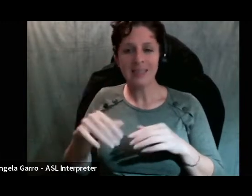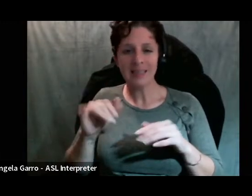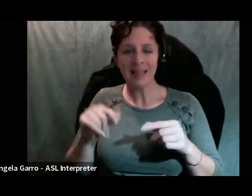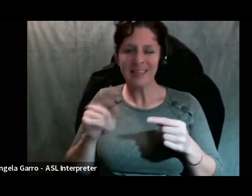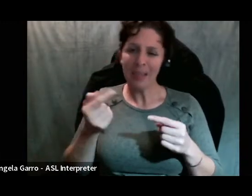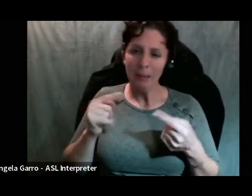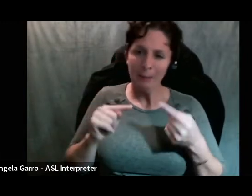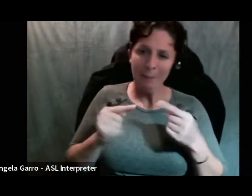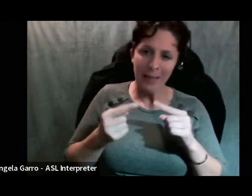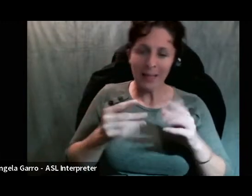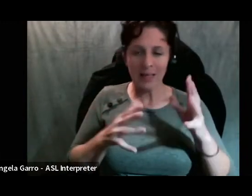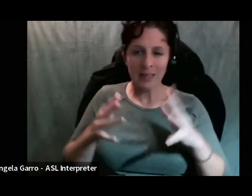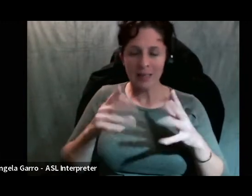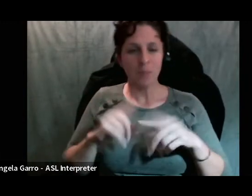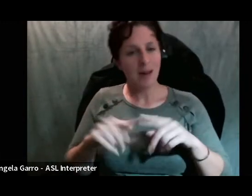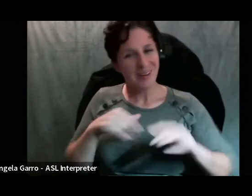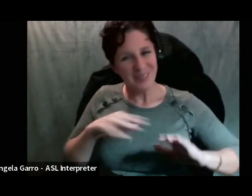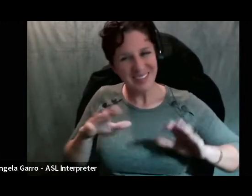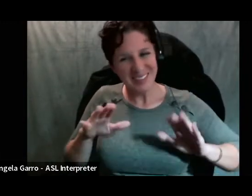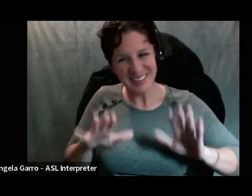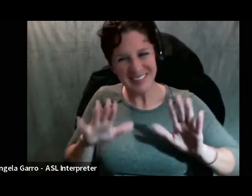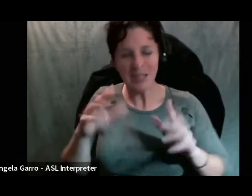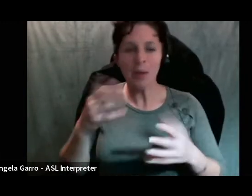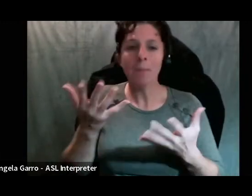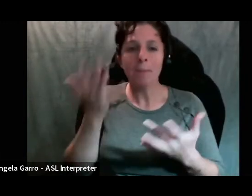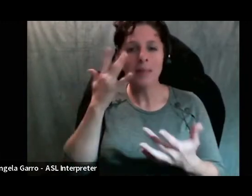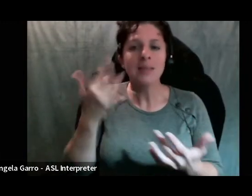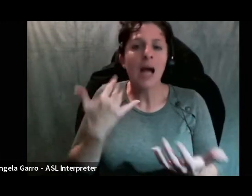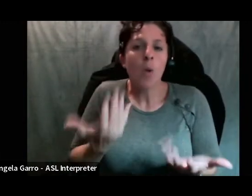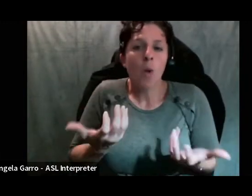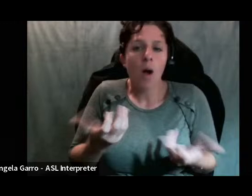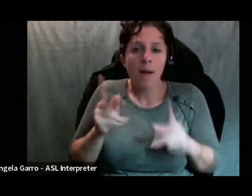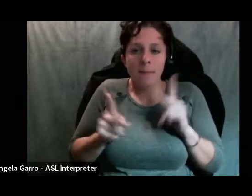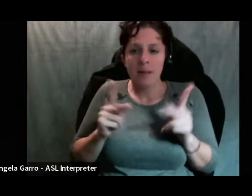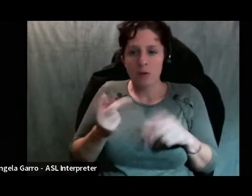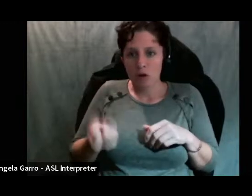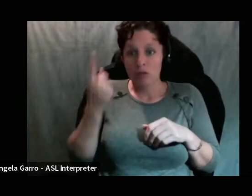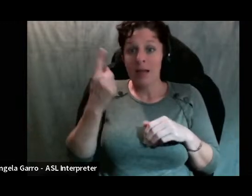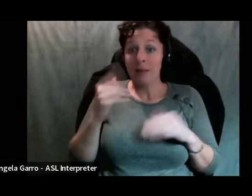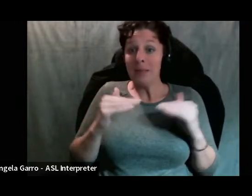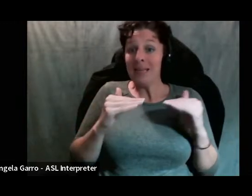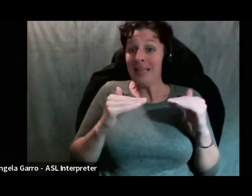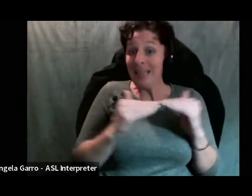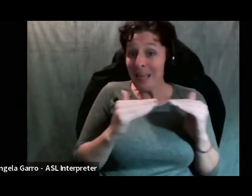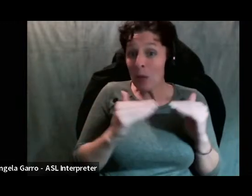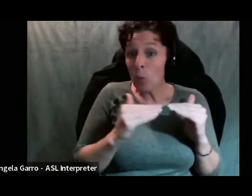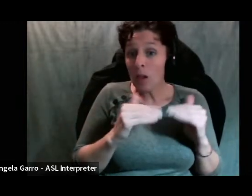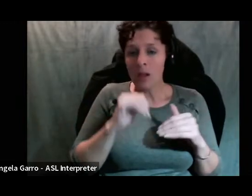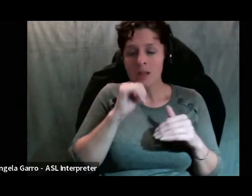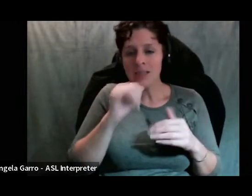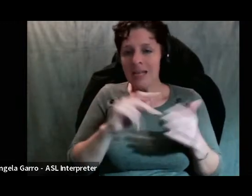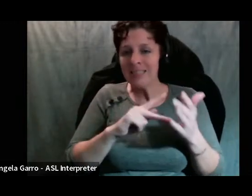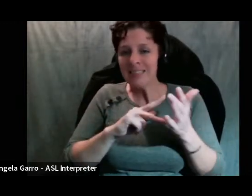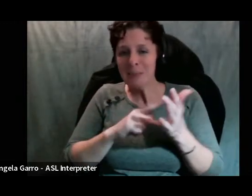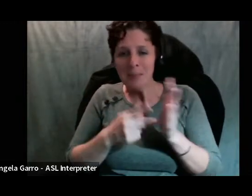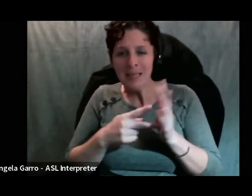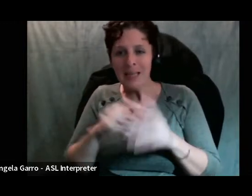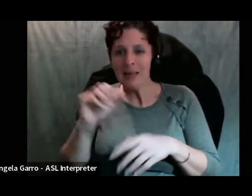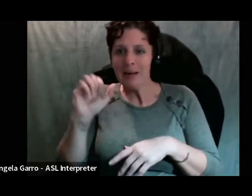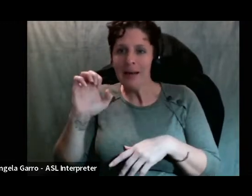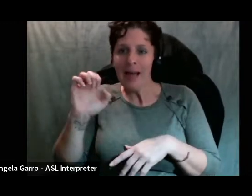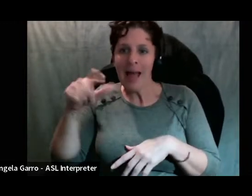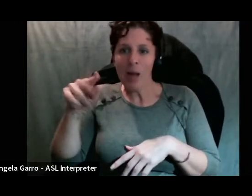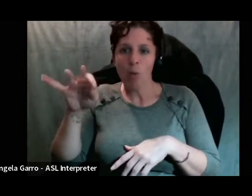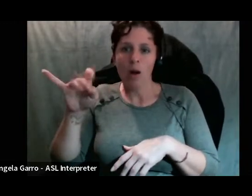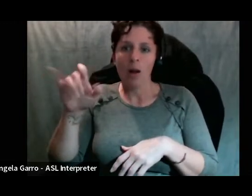continue because I want people to understand that being equal isn't necessary, equitable, and we have to be